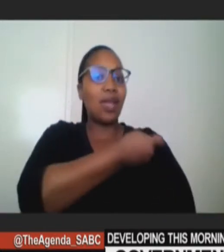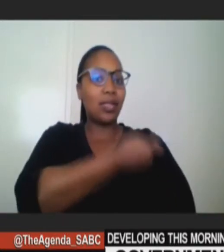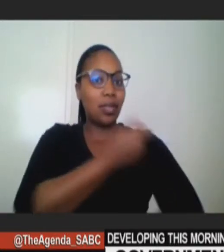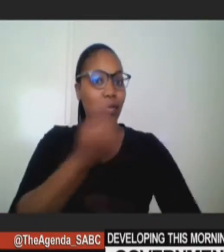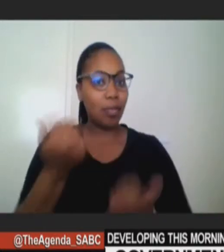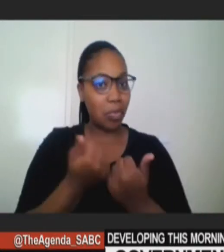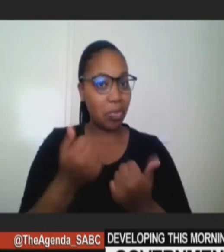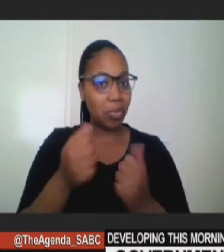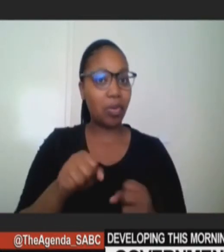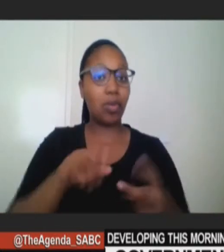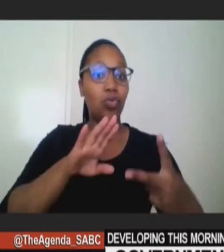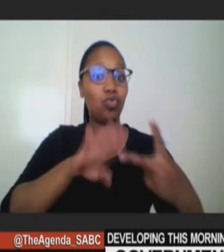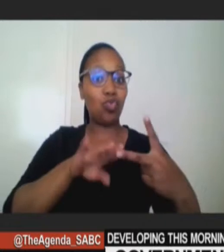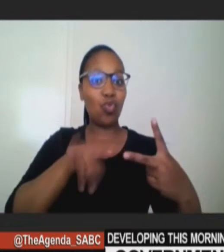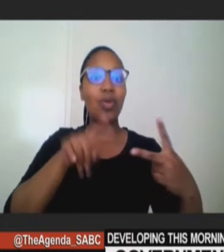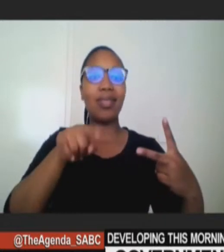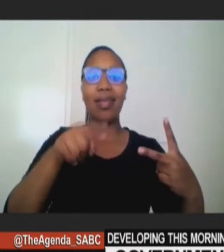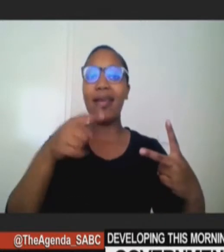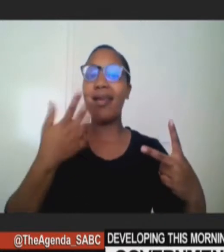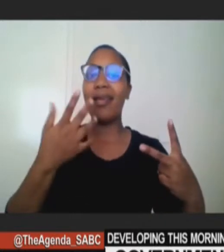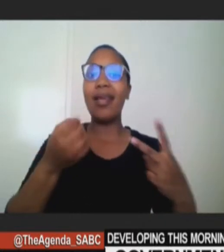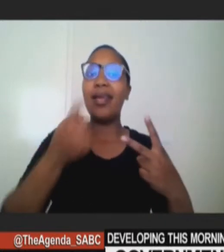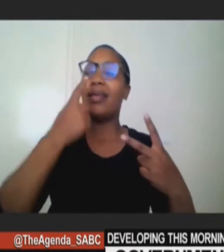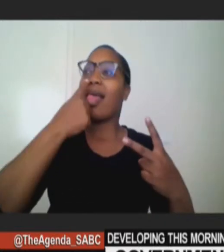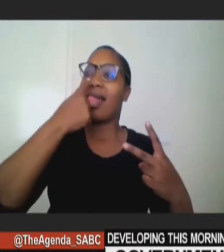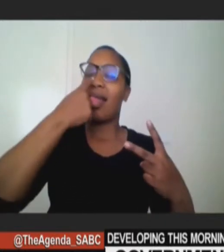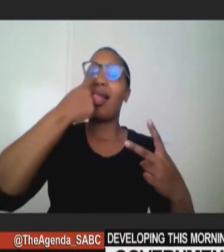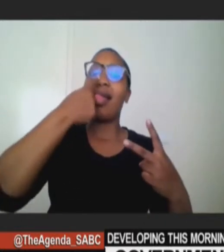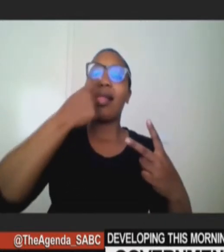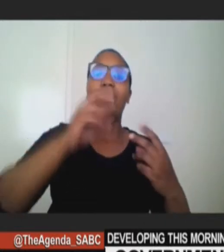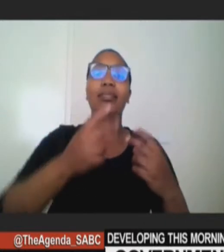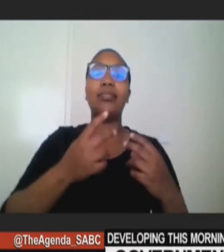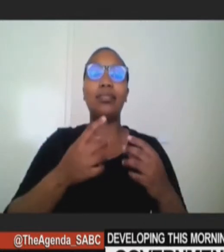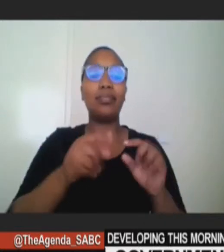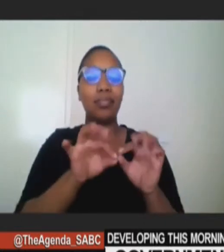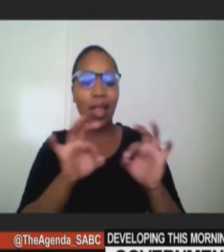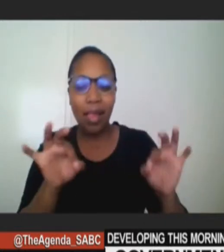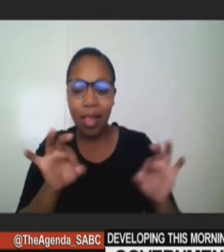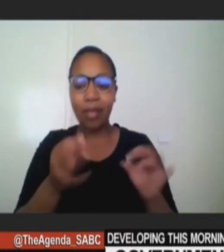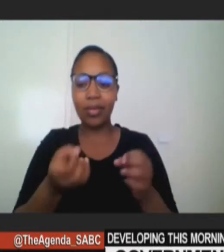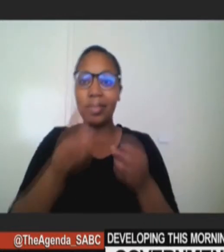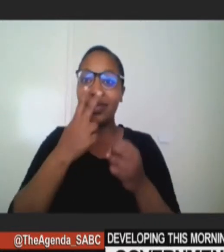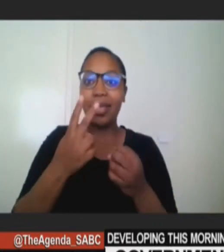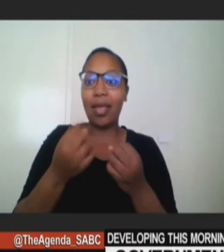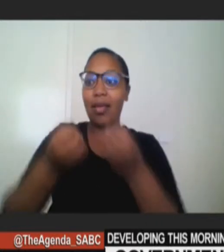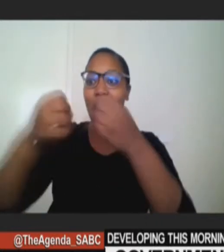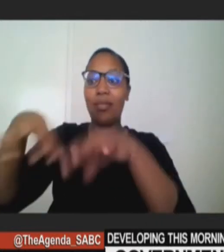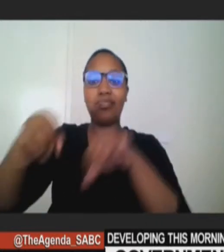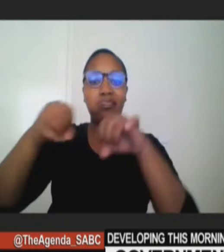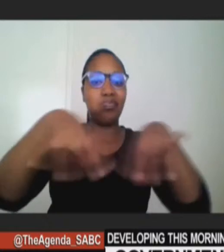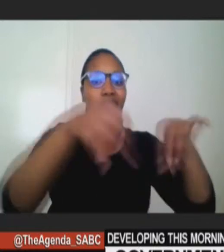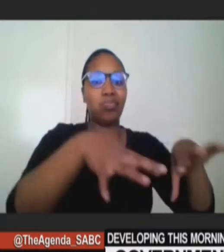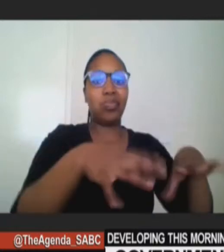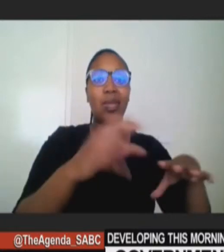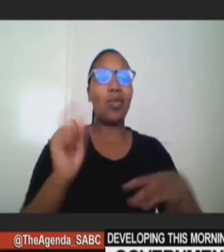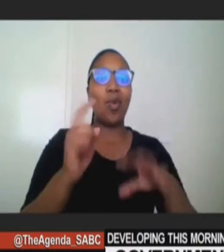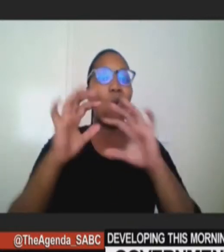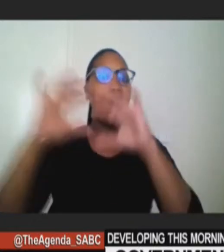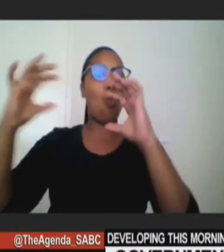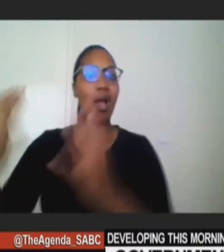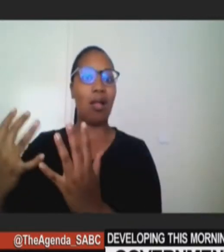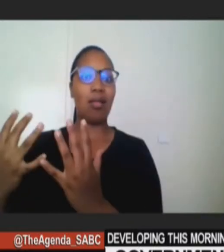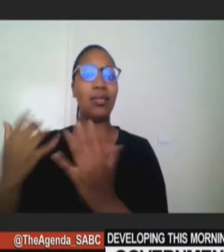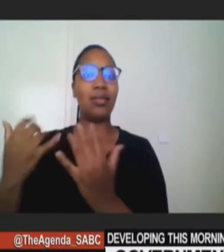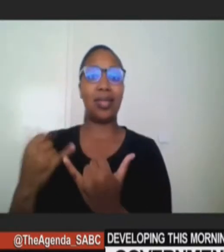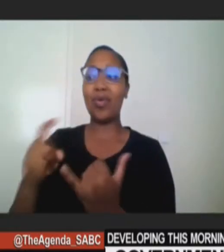being abandoned worldwide from the 31st December 2022. What's going to be used then? Rapid